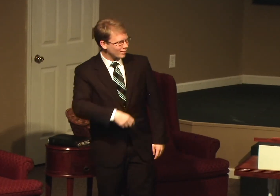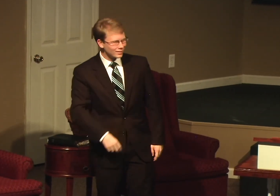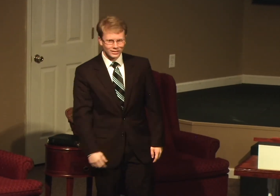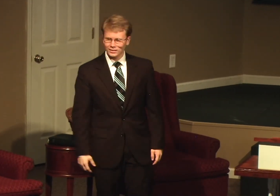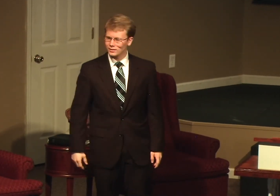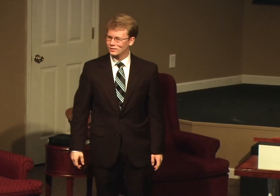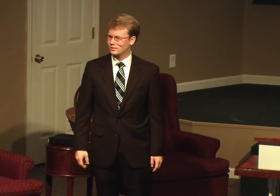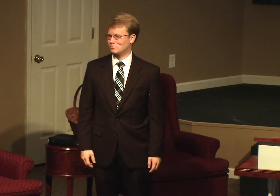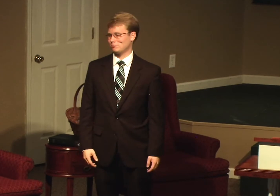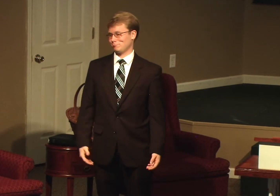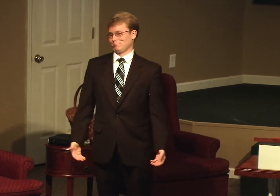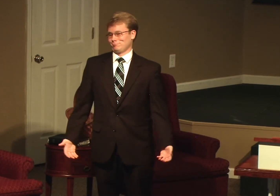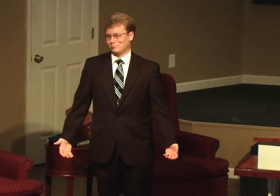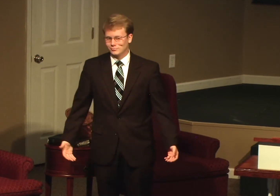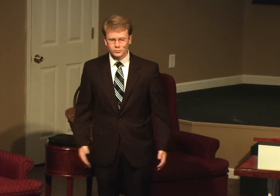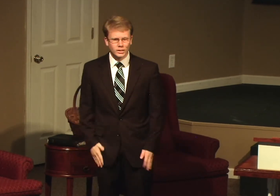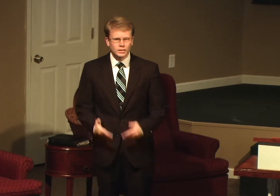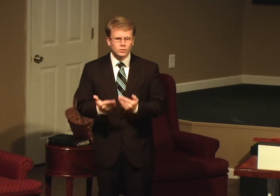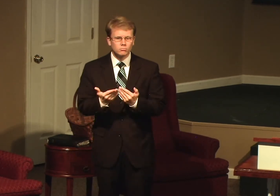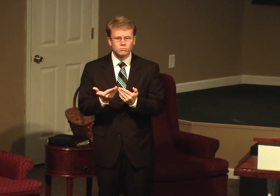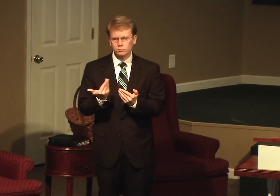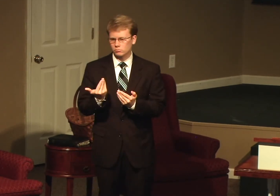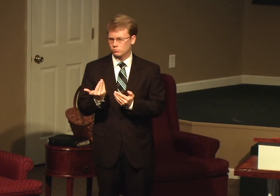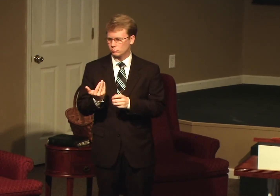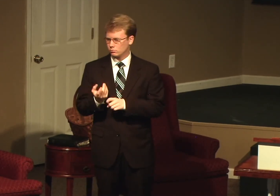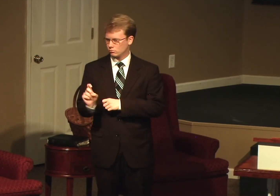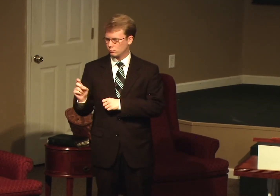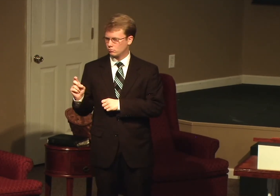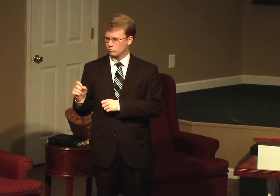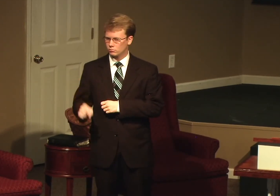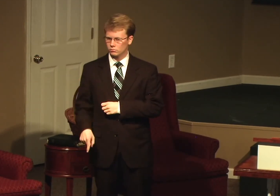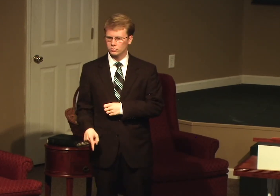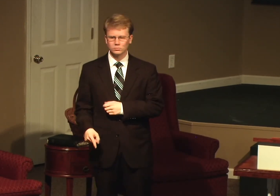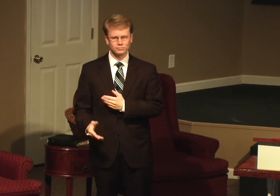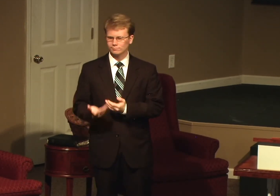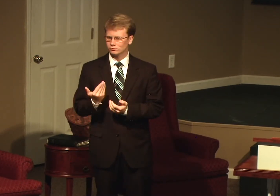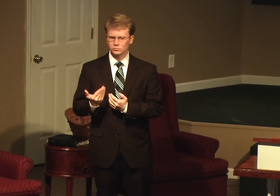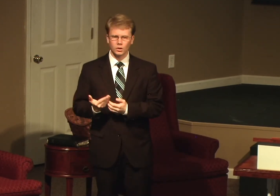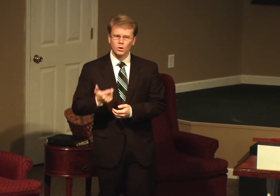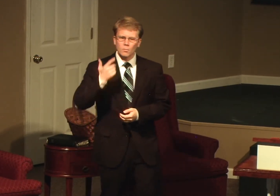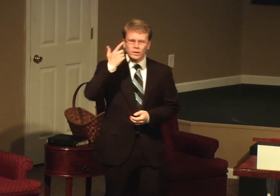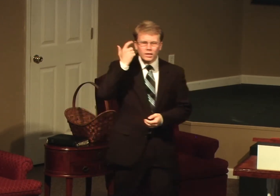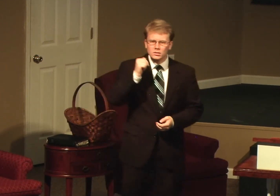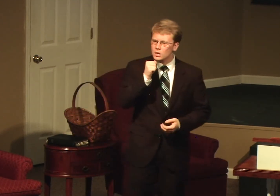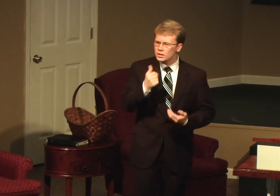sweep it out, and then the whole building falls very easily.